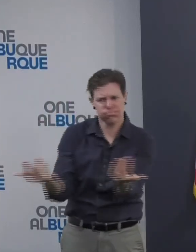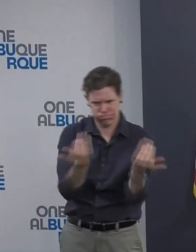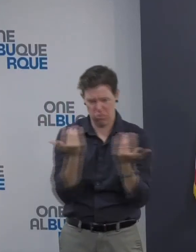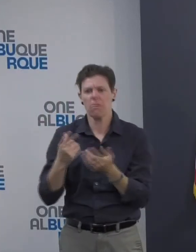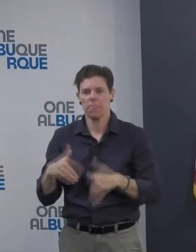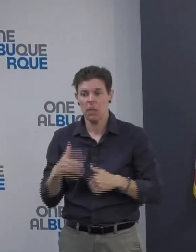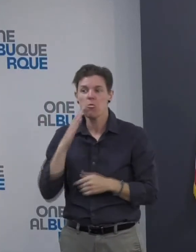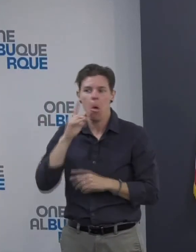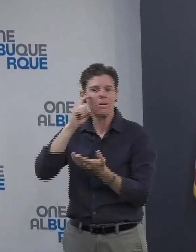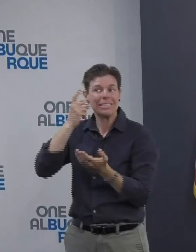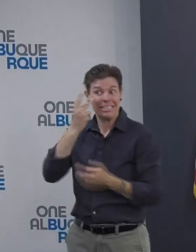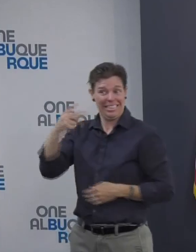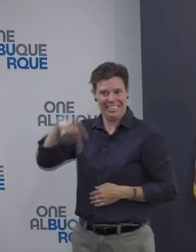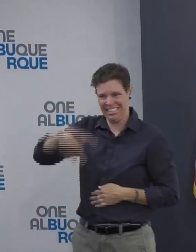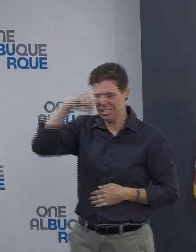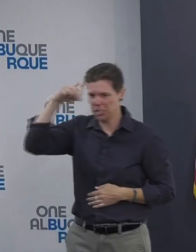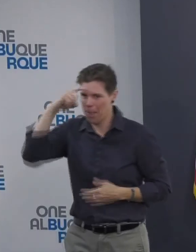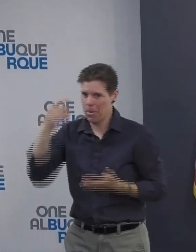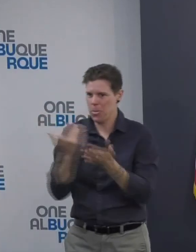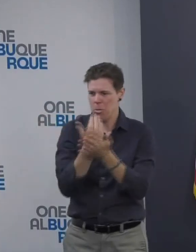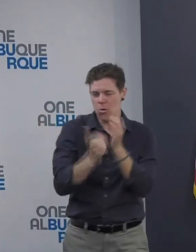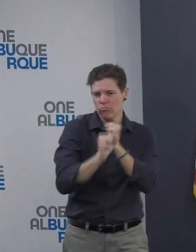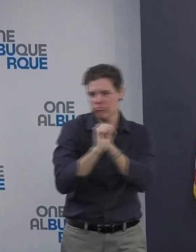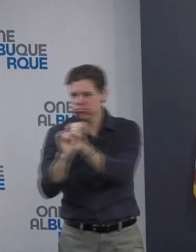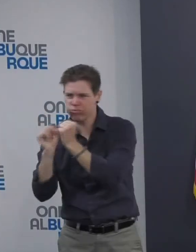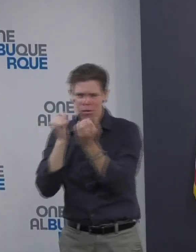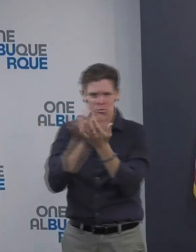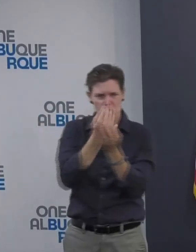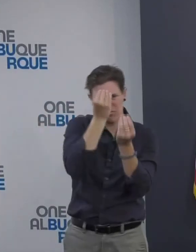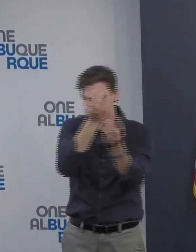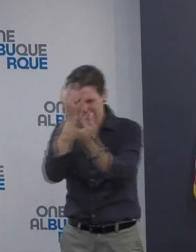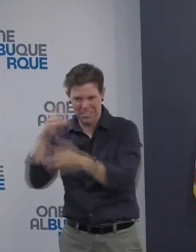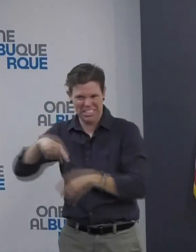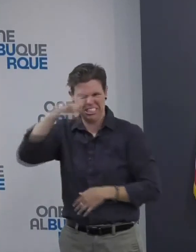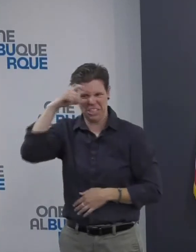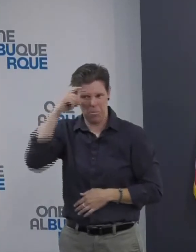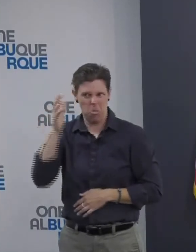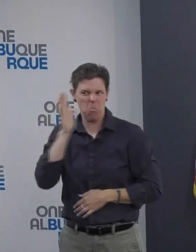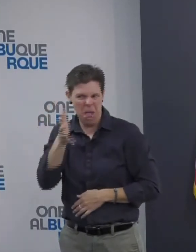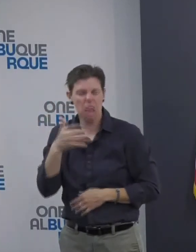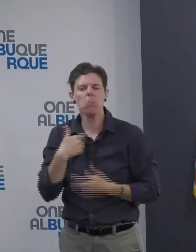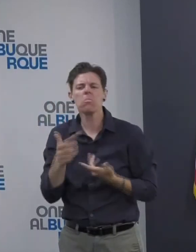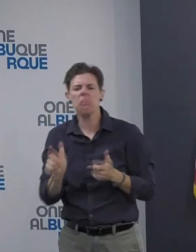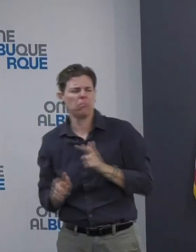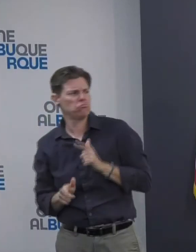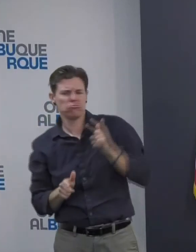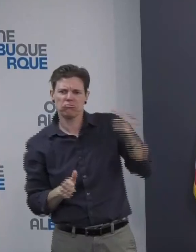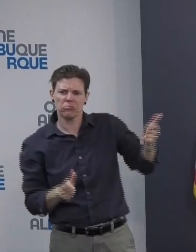second half of the year. So let me turn it over to Director Dave Romo. Thank you,